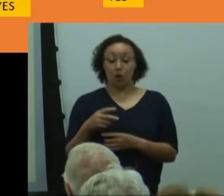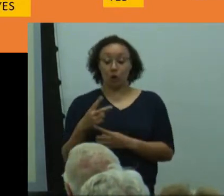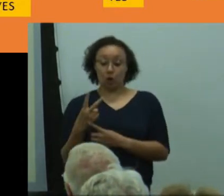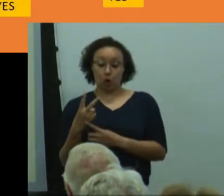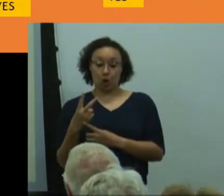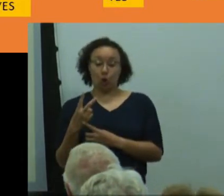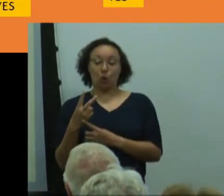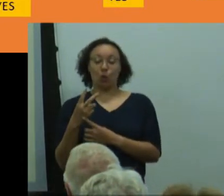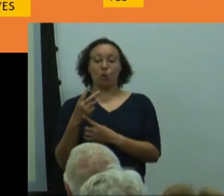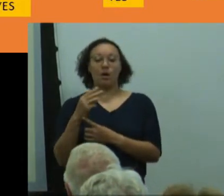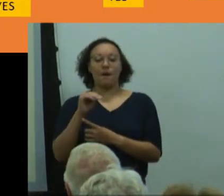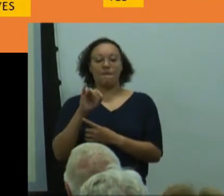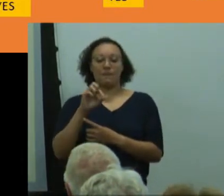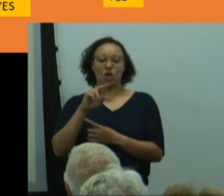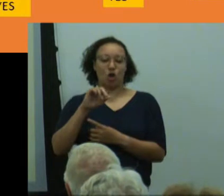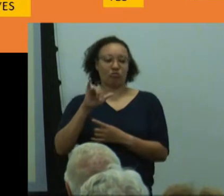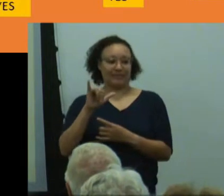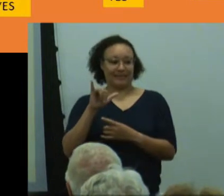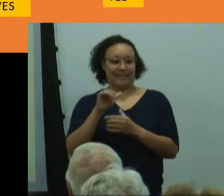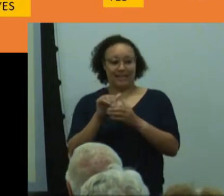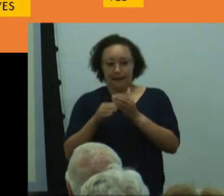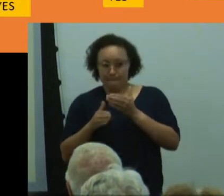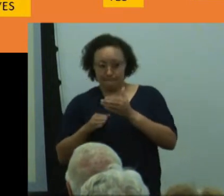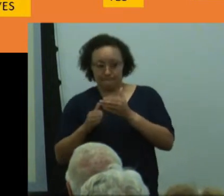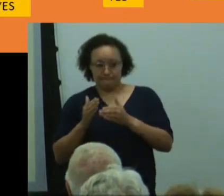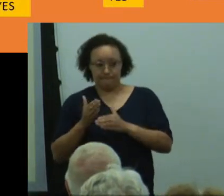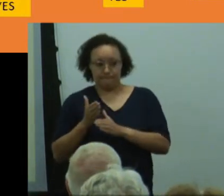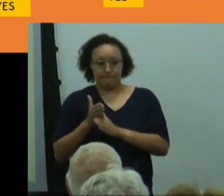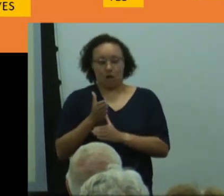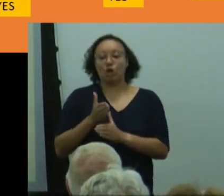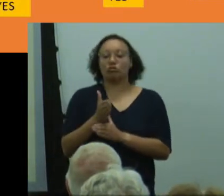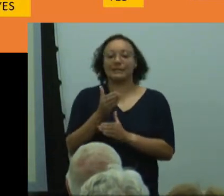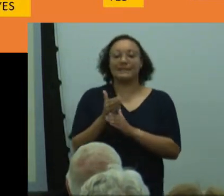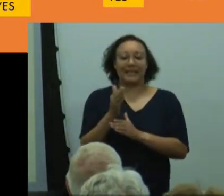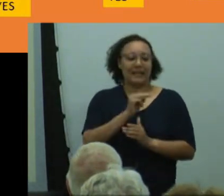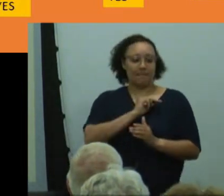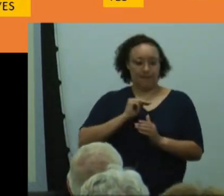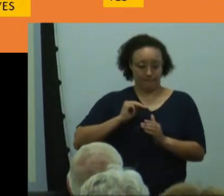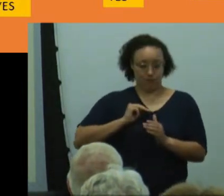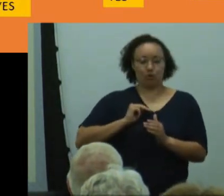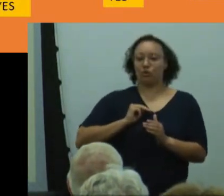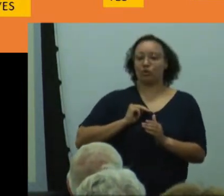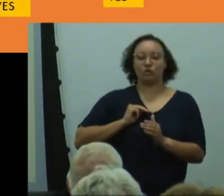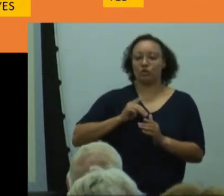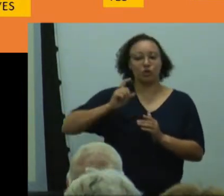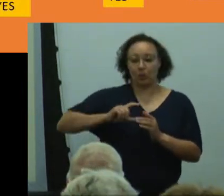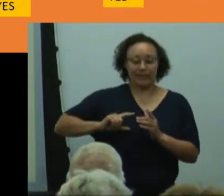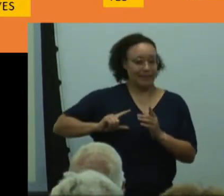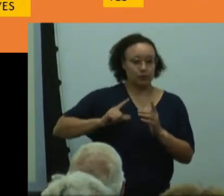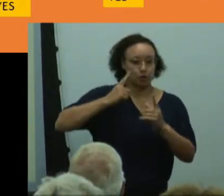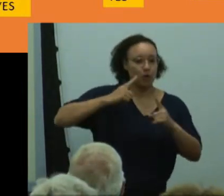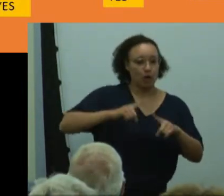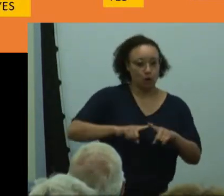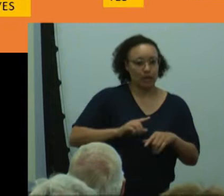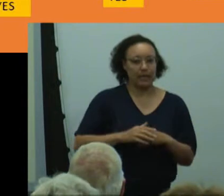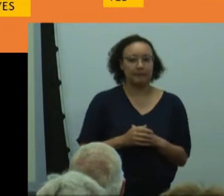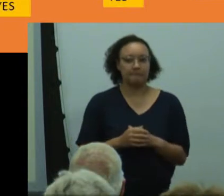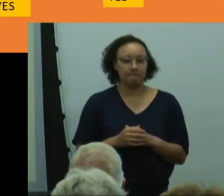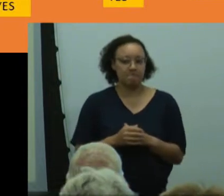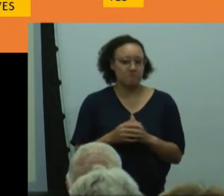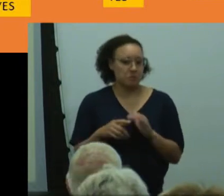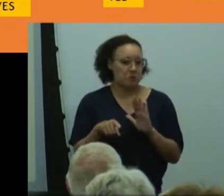members agreeing to it, and you can pass it. What's the downside of that from those who